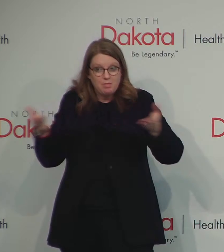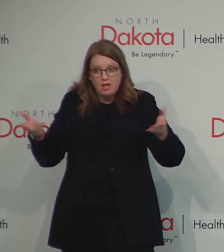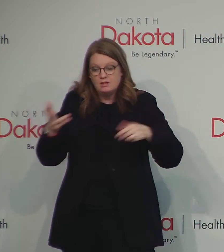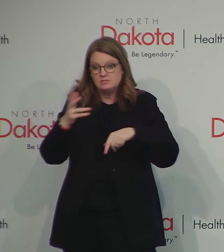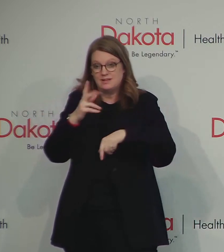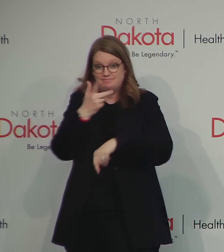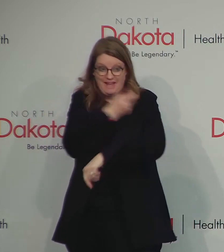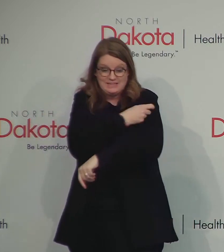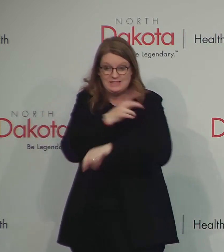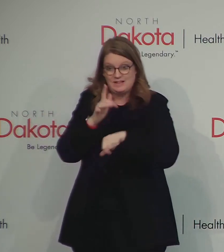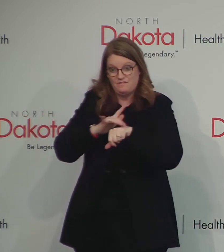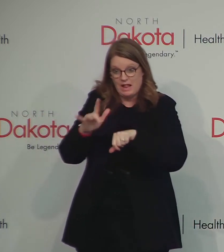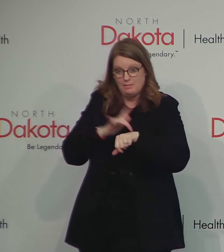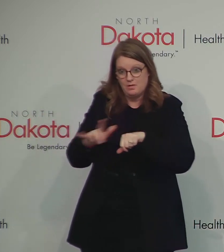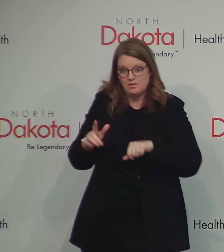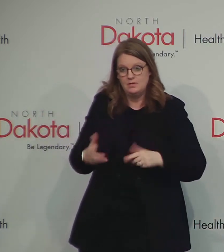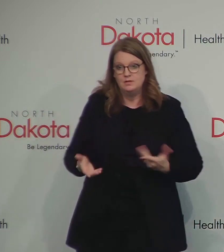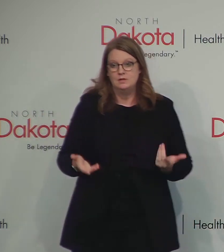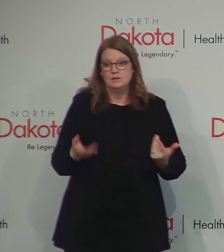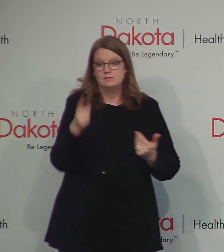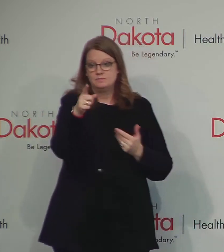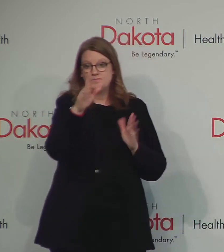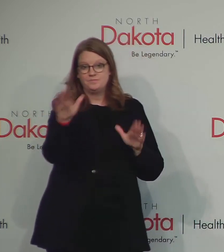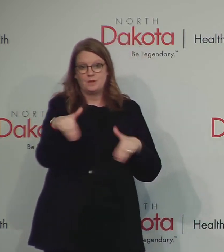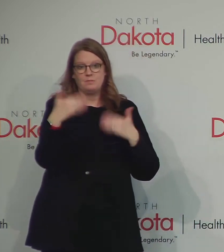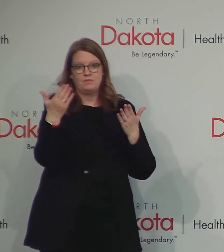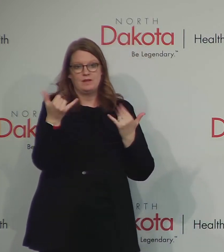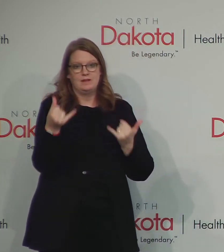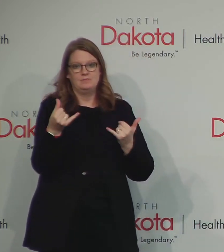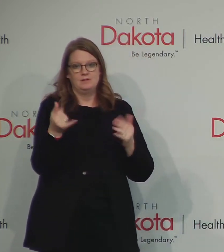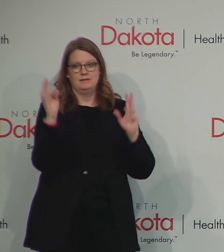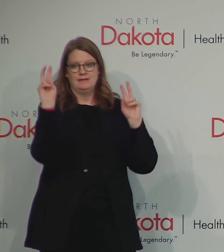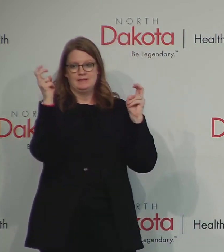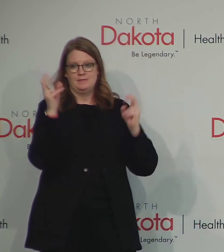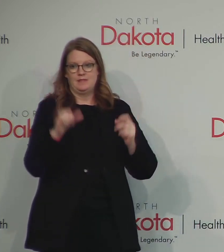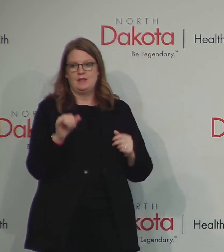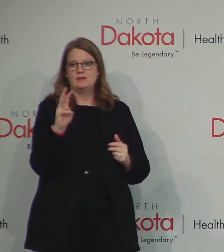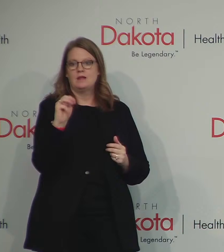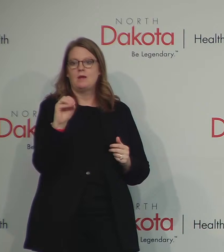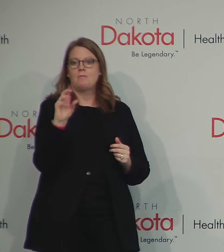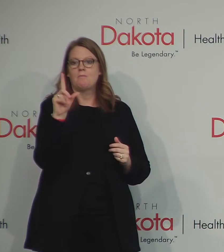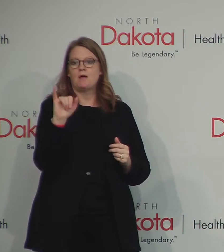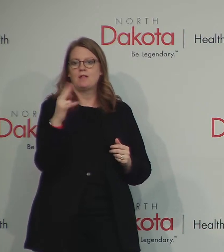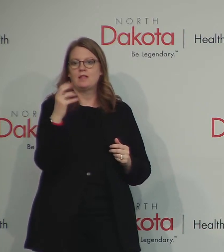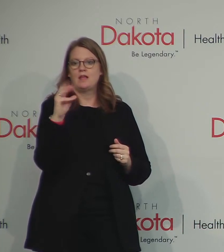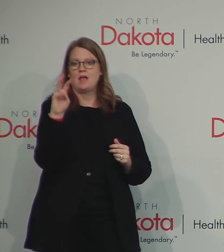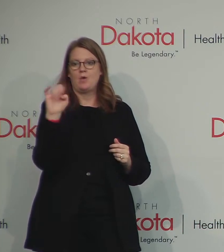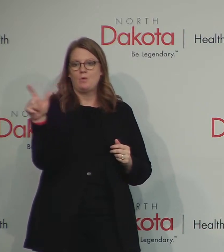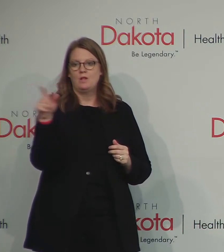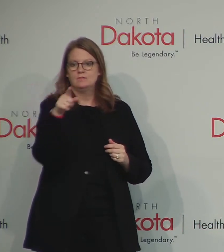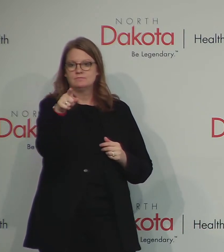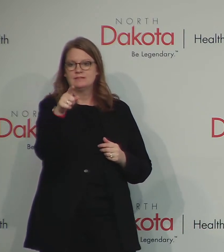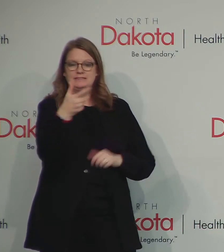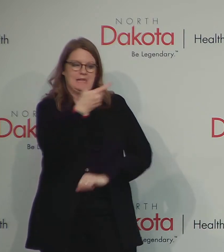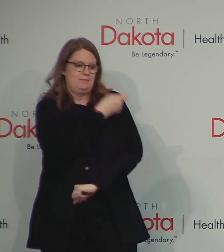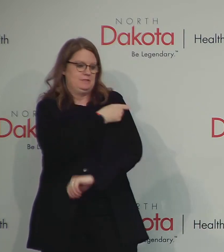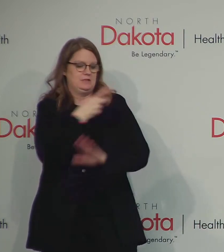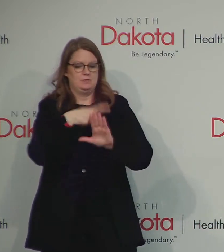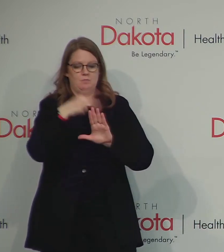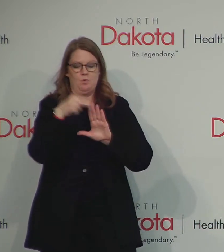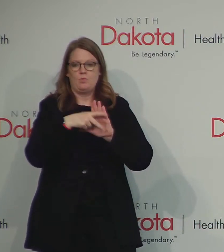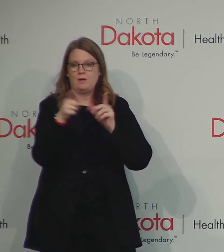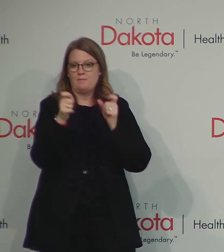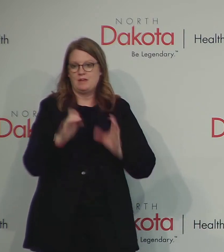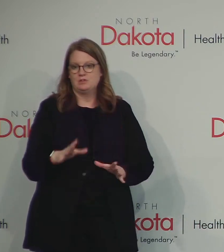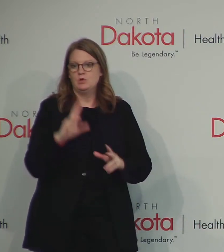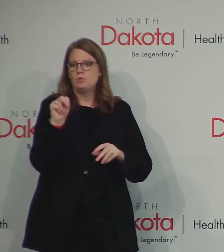on vaccines, but here to provide an update on that topic, none other than Molly Howell, Immunization Program Manager at the North Dakota